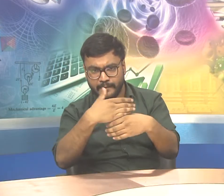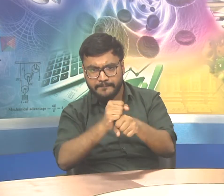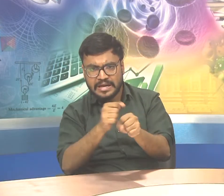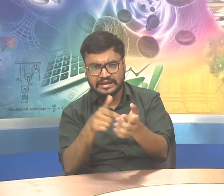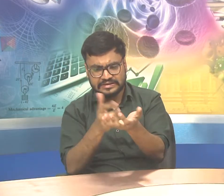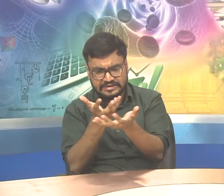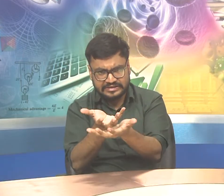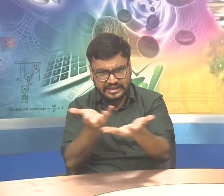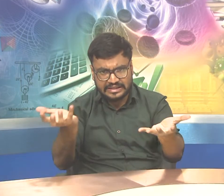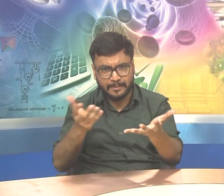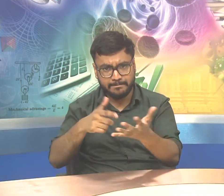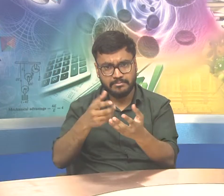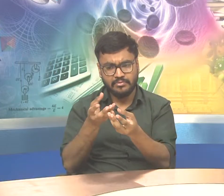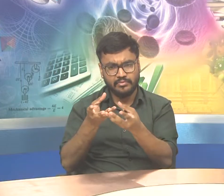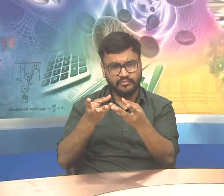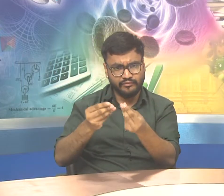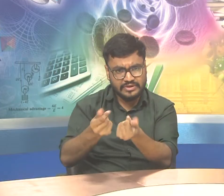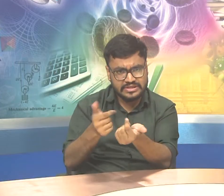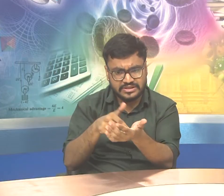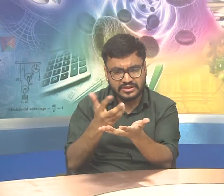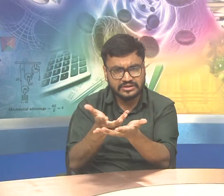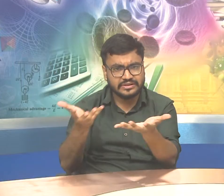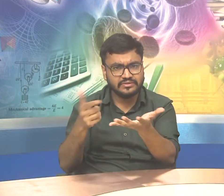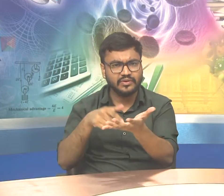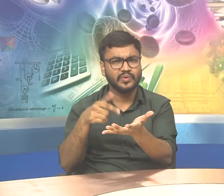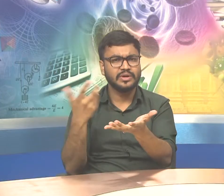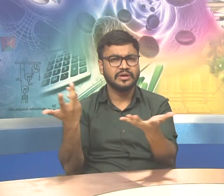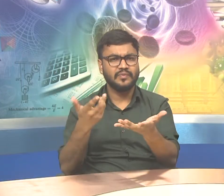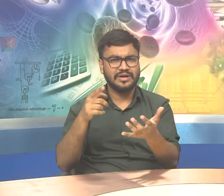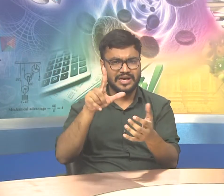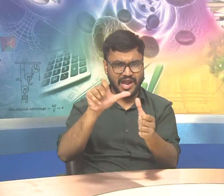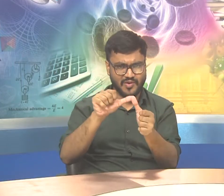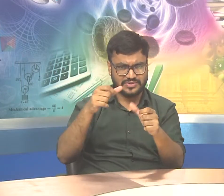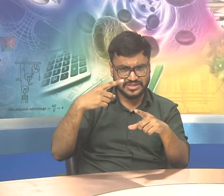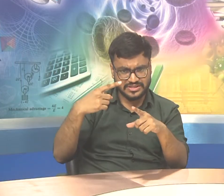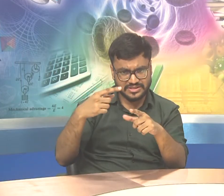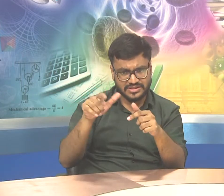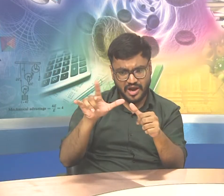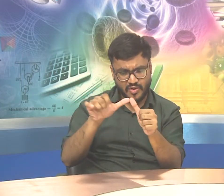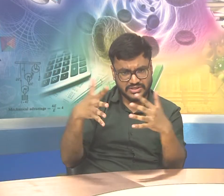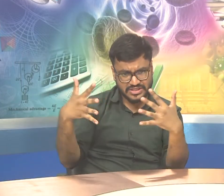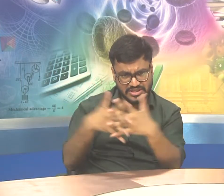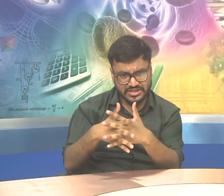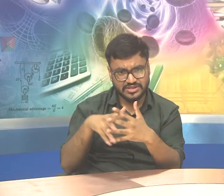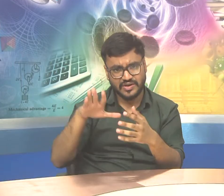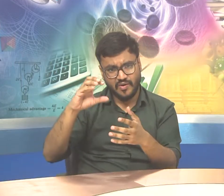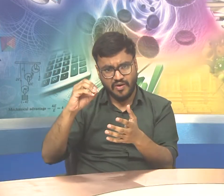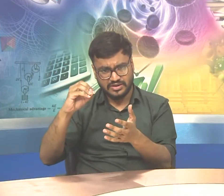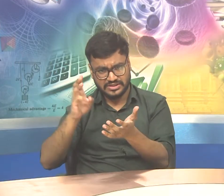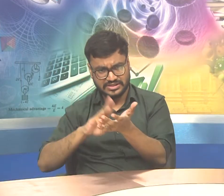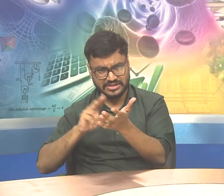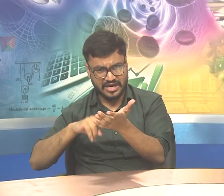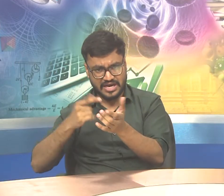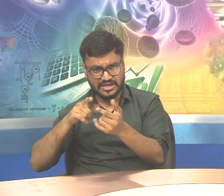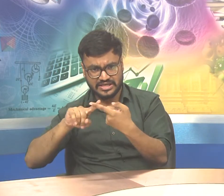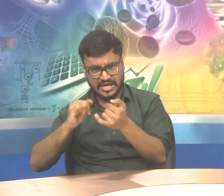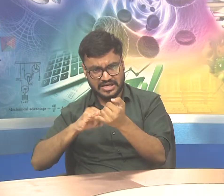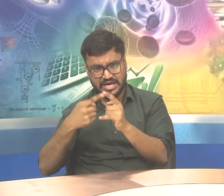You can state and explain the law of conservation of energy using examples.